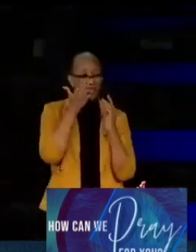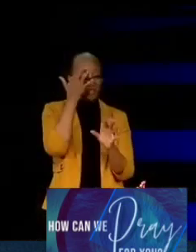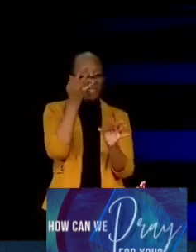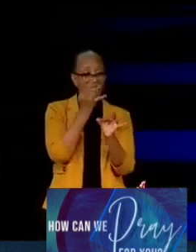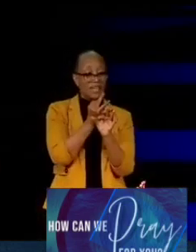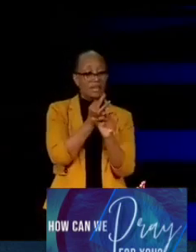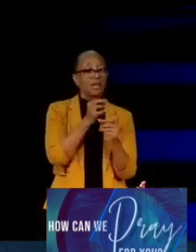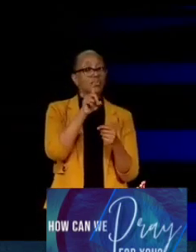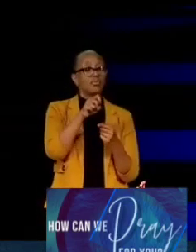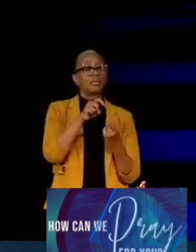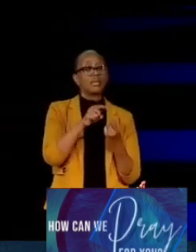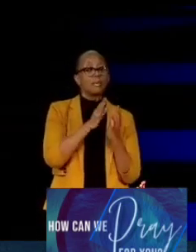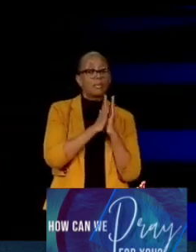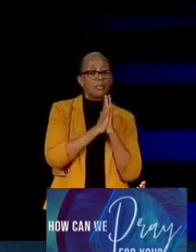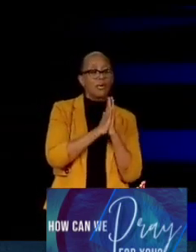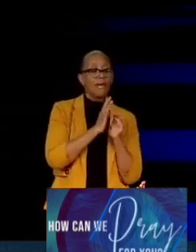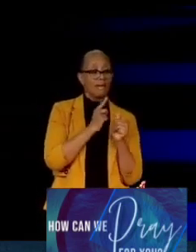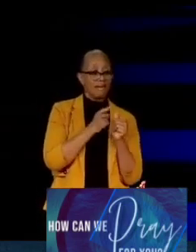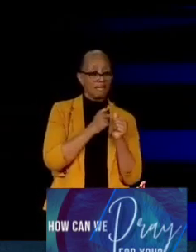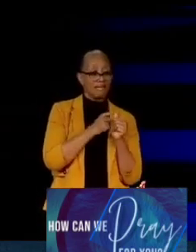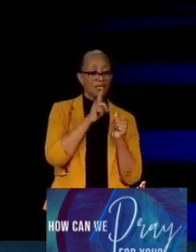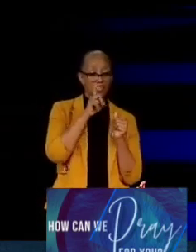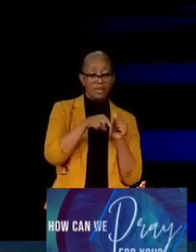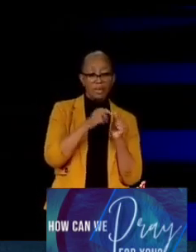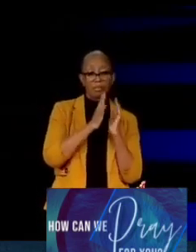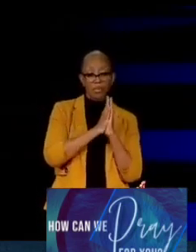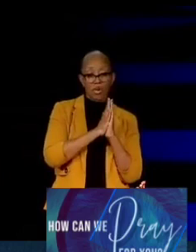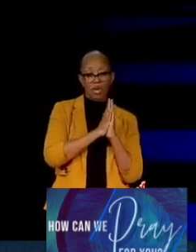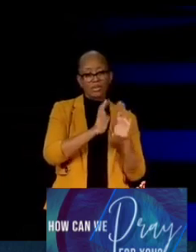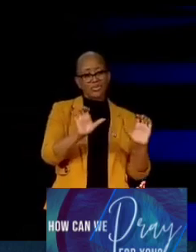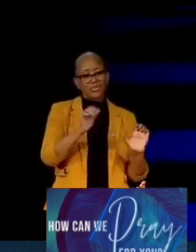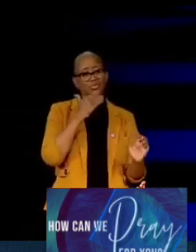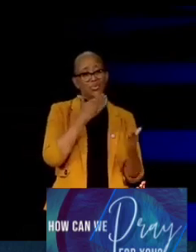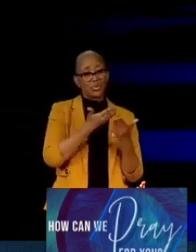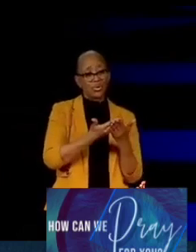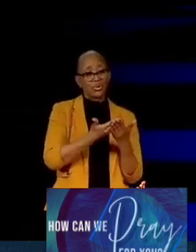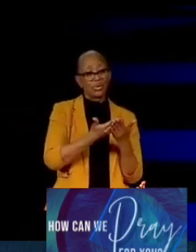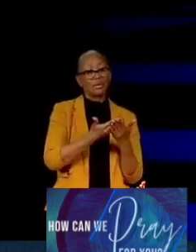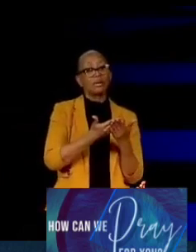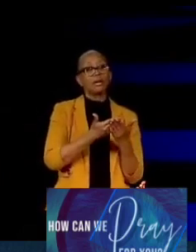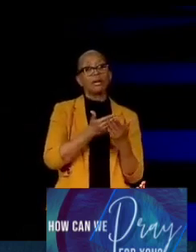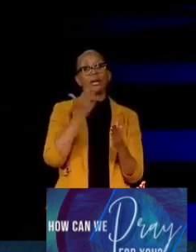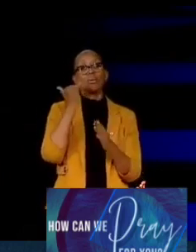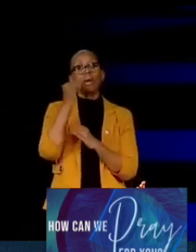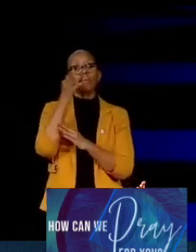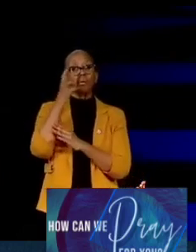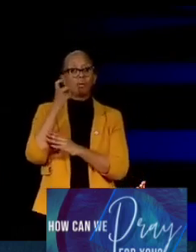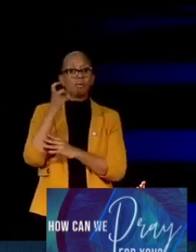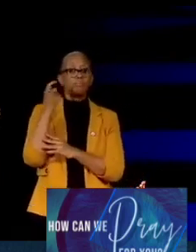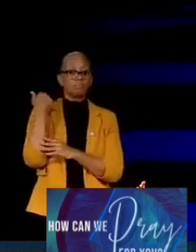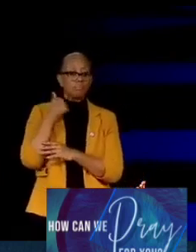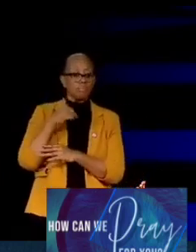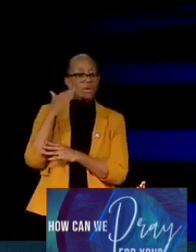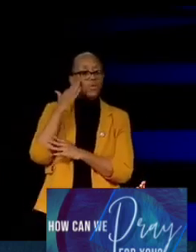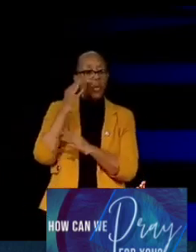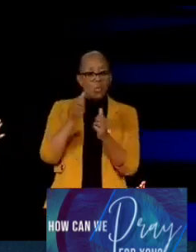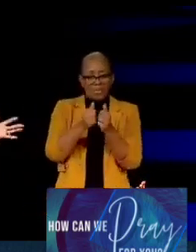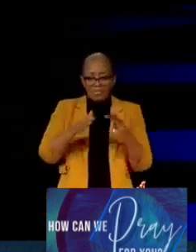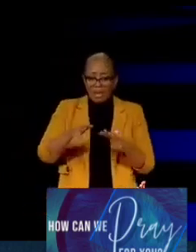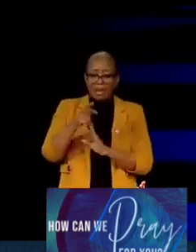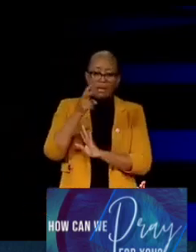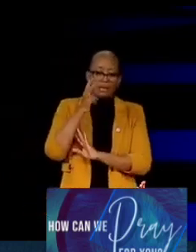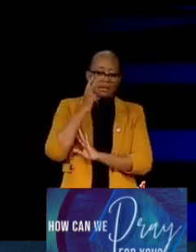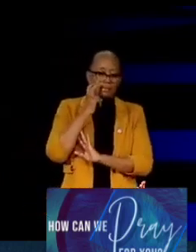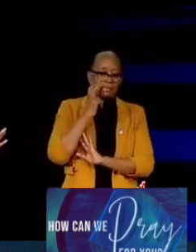supernatural prayer for that crazy faith to keep doing good deeds. Right? Because knowing without a doubt,